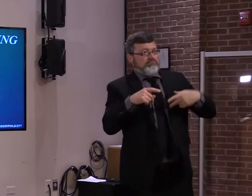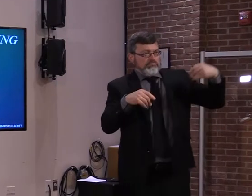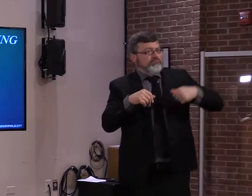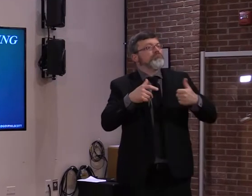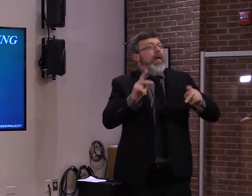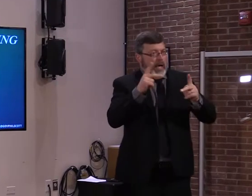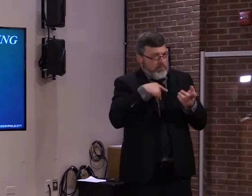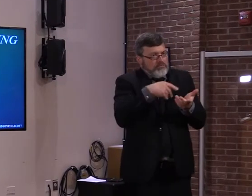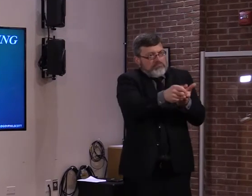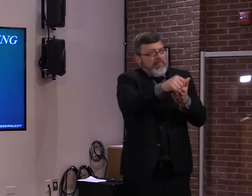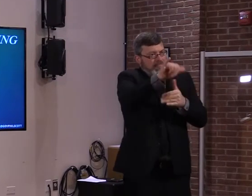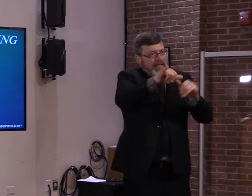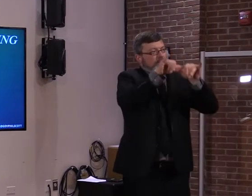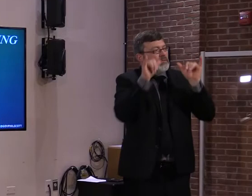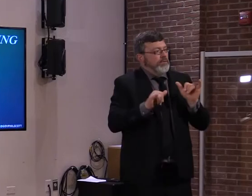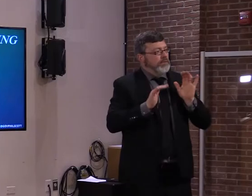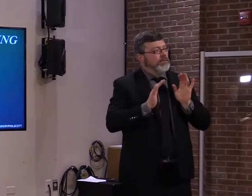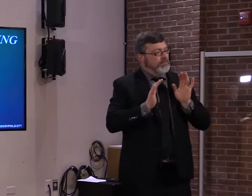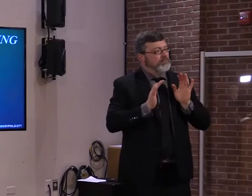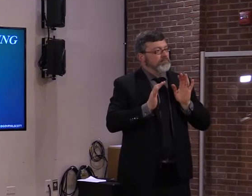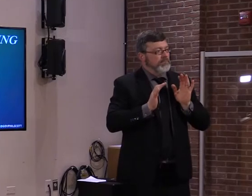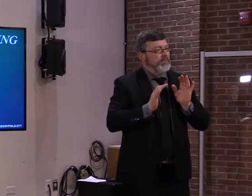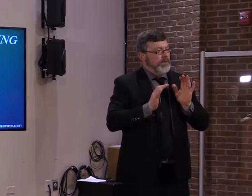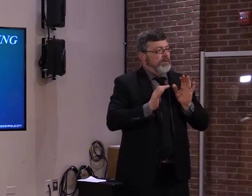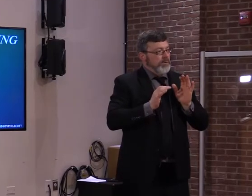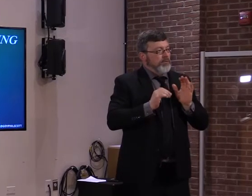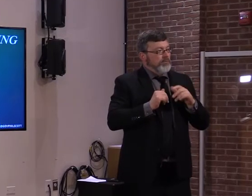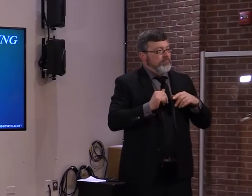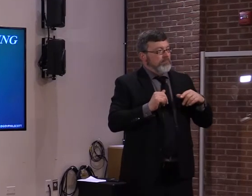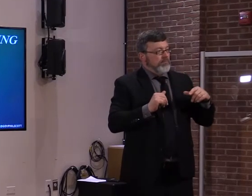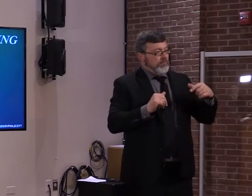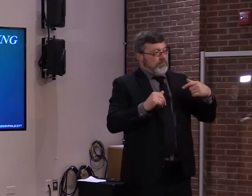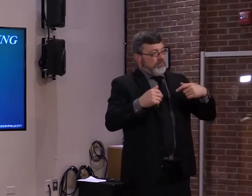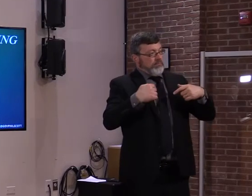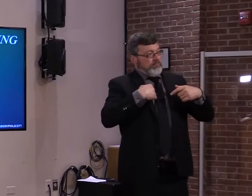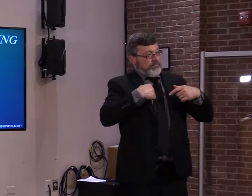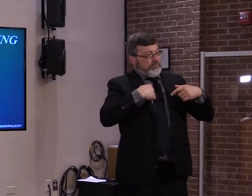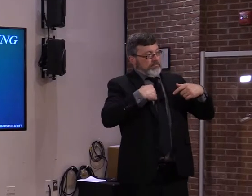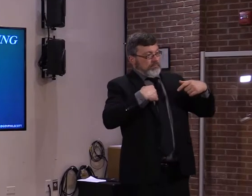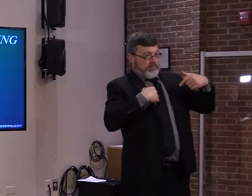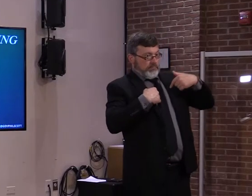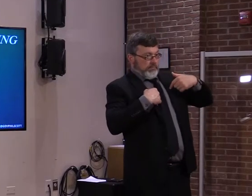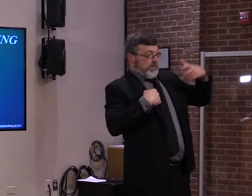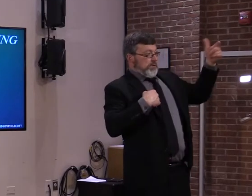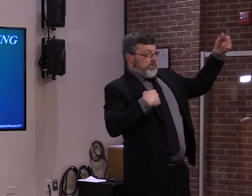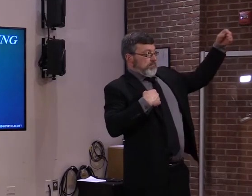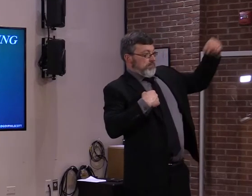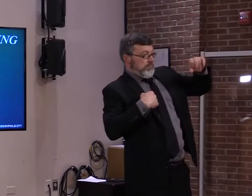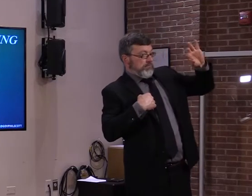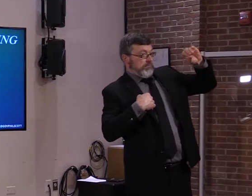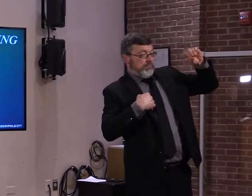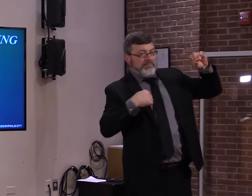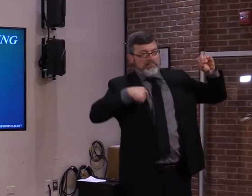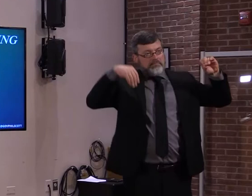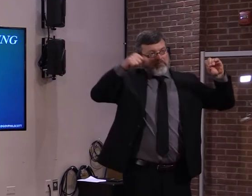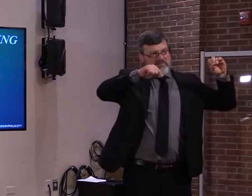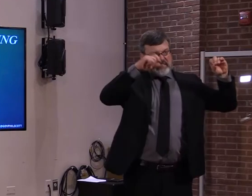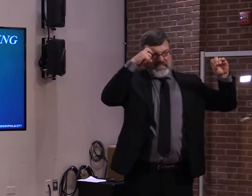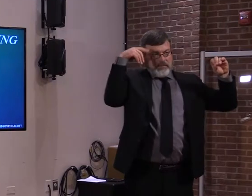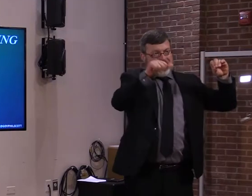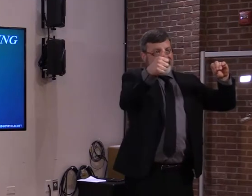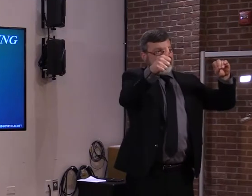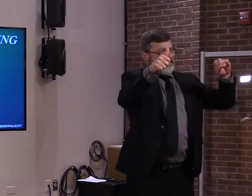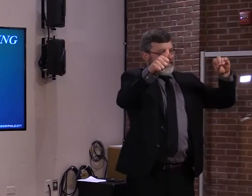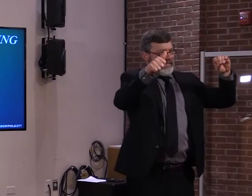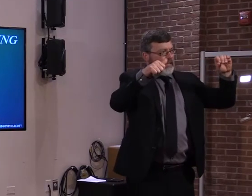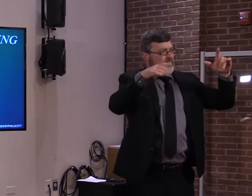it's a 90-10 split with the federal government spending 90%. Then you can see that